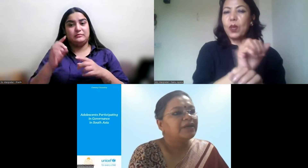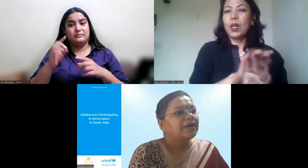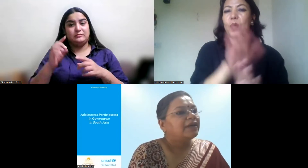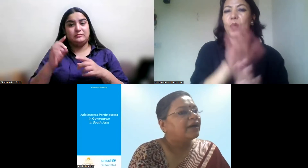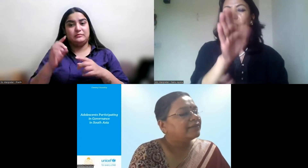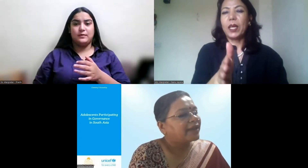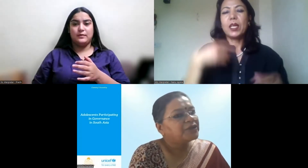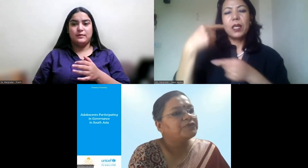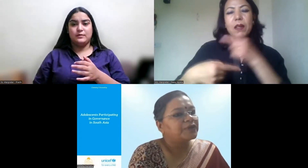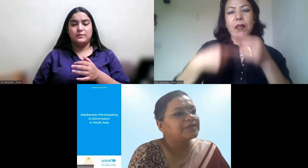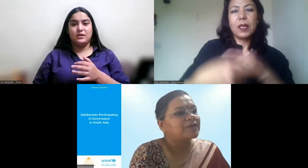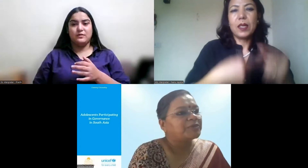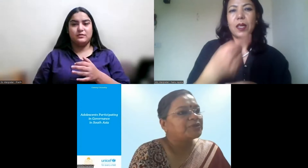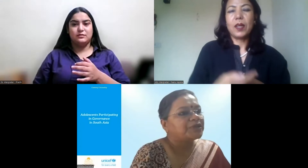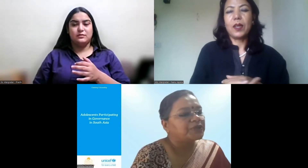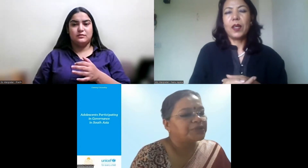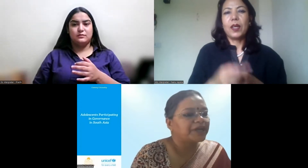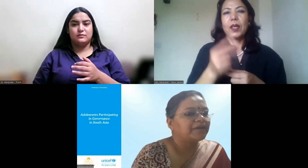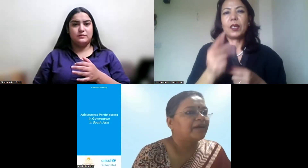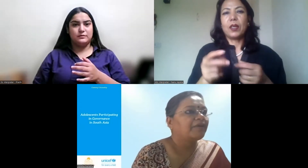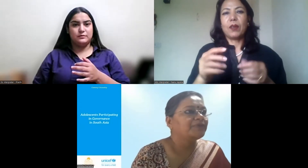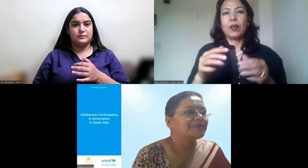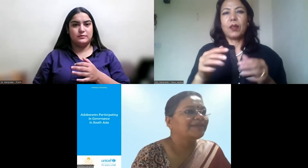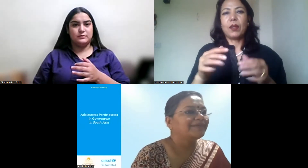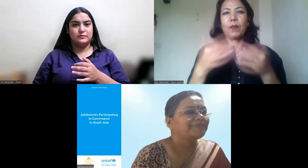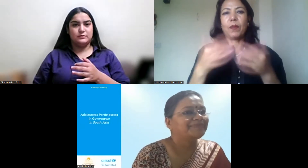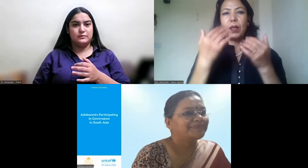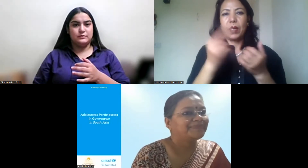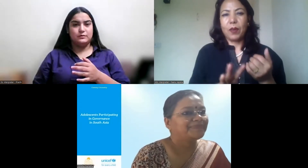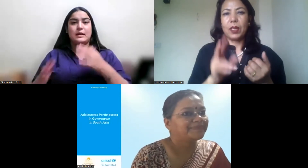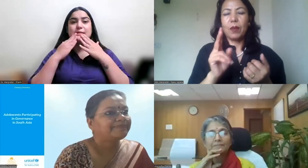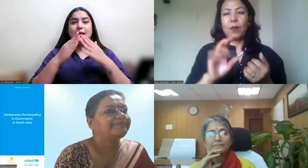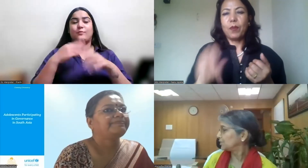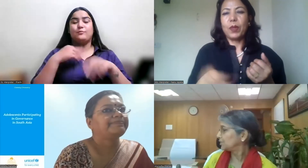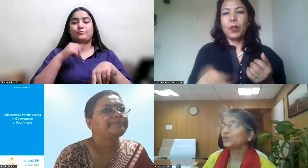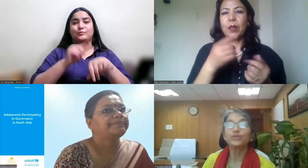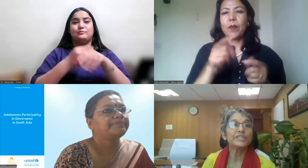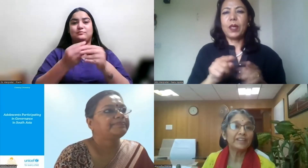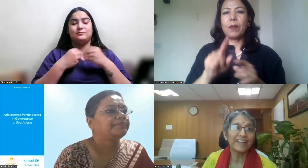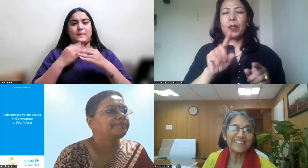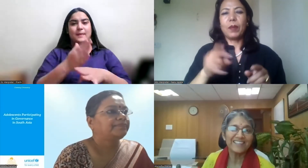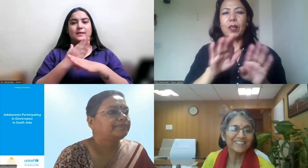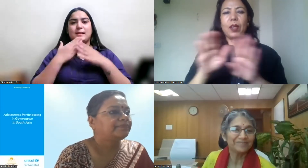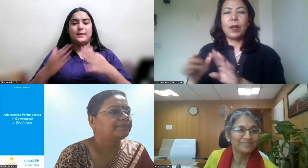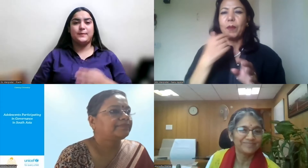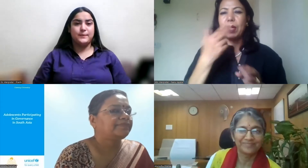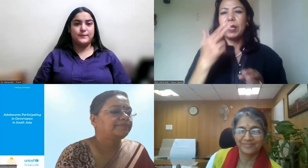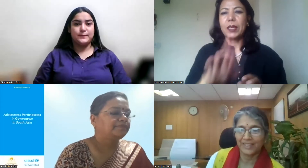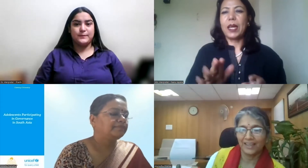structures. Thank you for this opportunity to share our views here. Good evening,